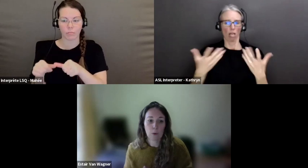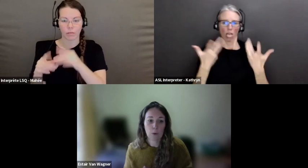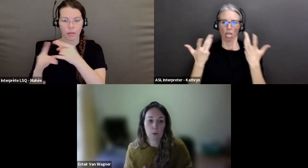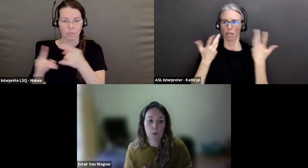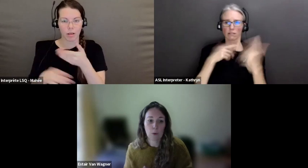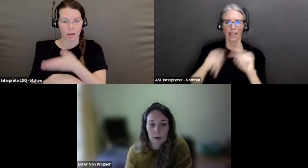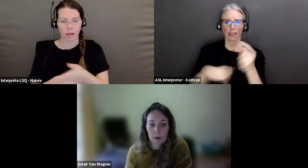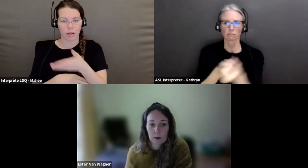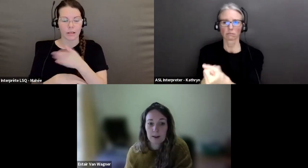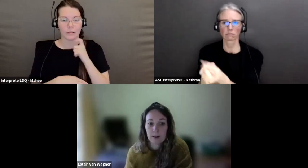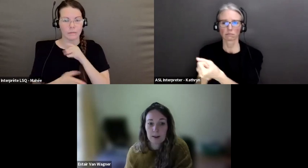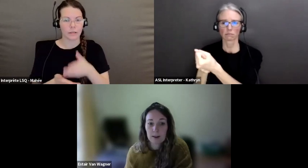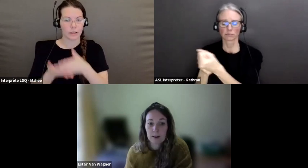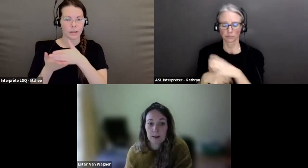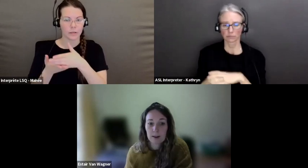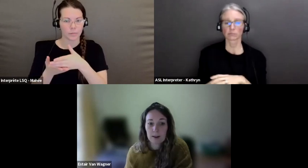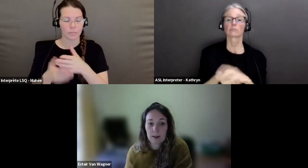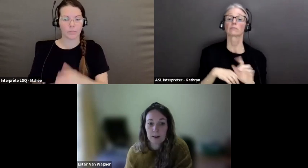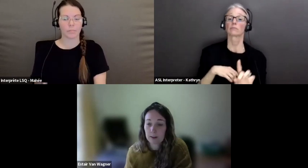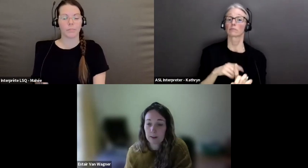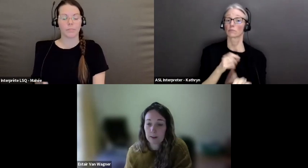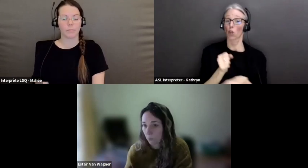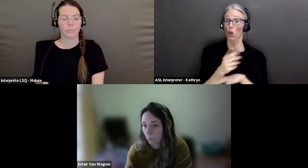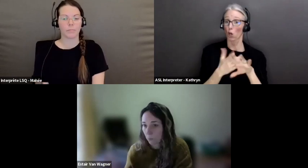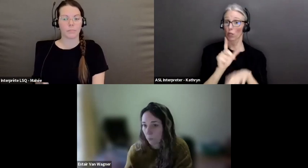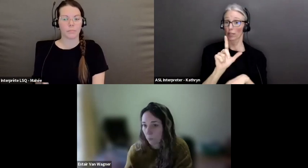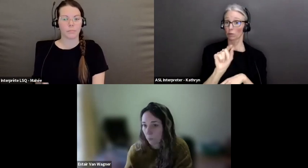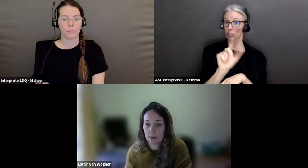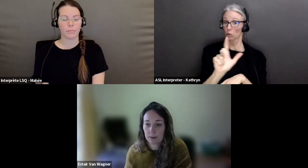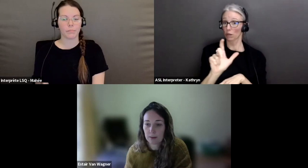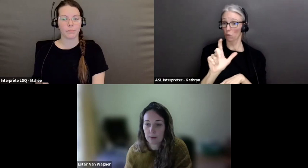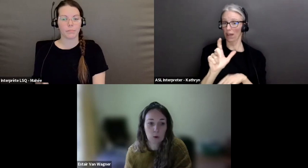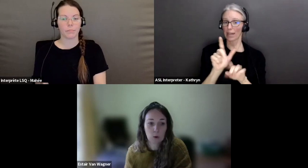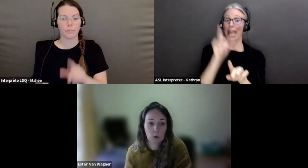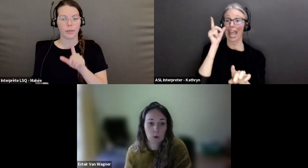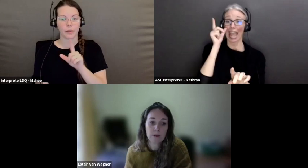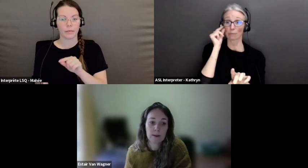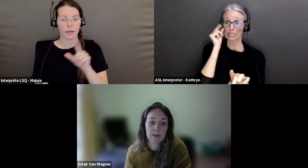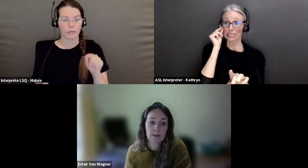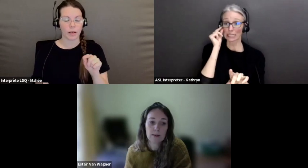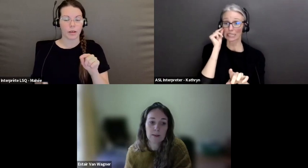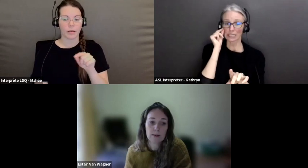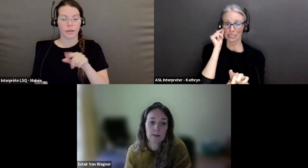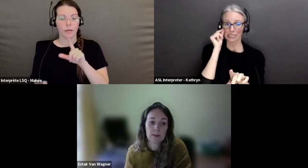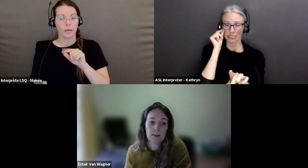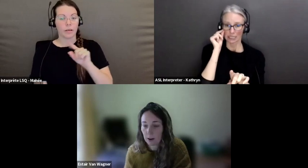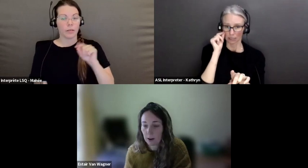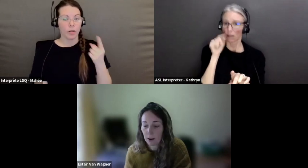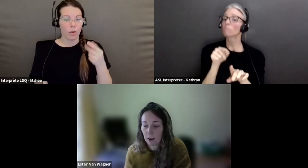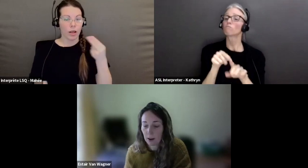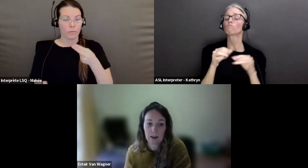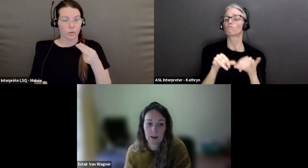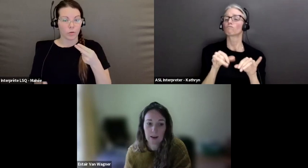2020 and early 2021 in Hamilton, this was the status quo, but in the summer of